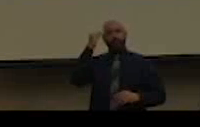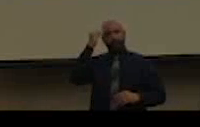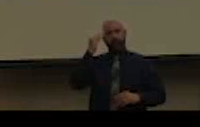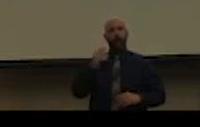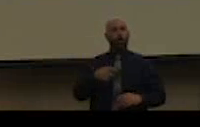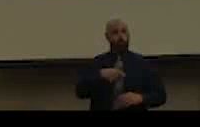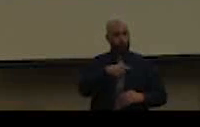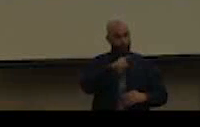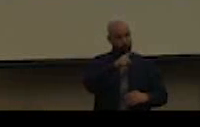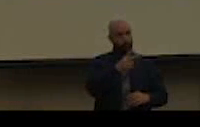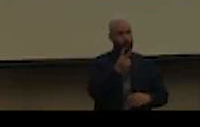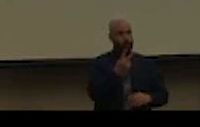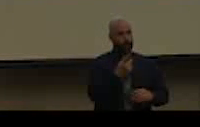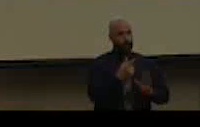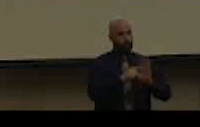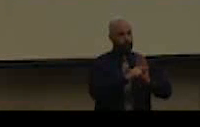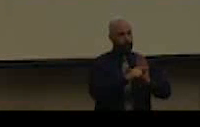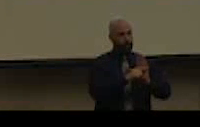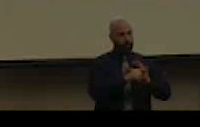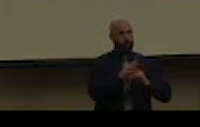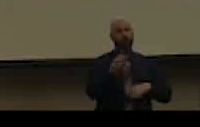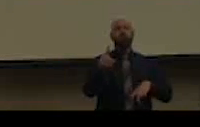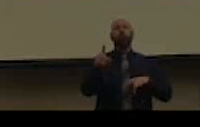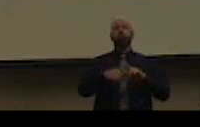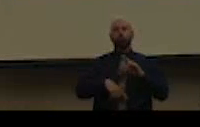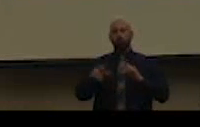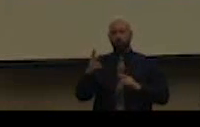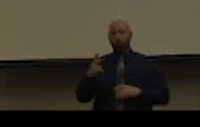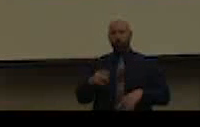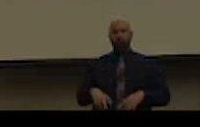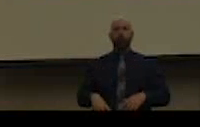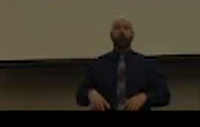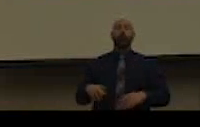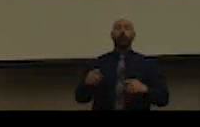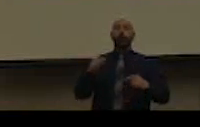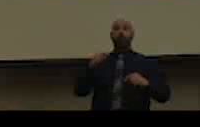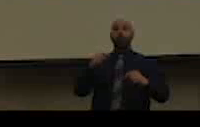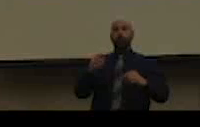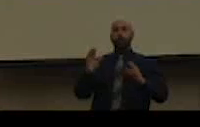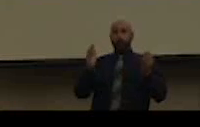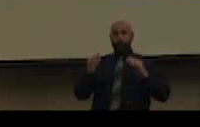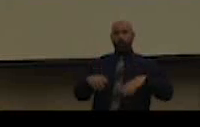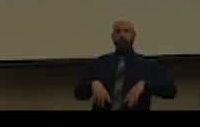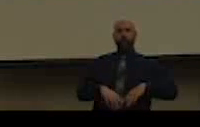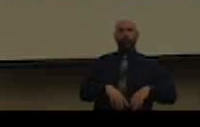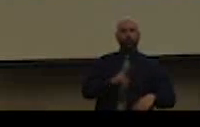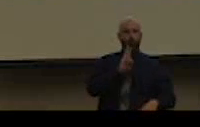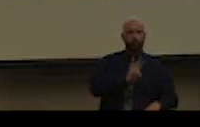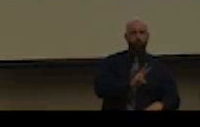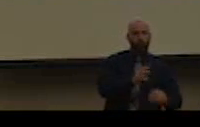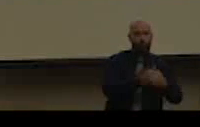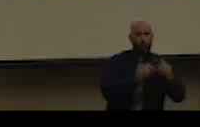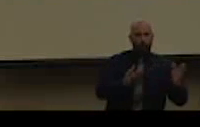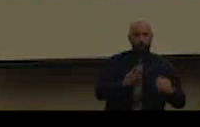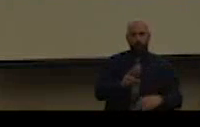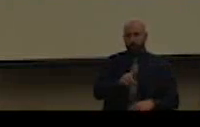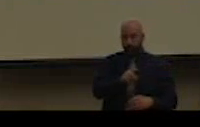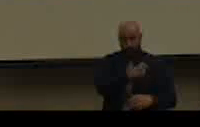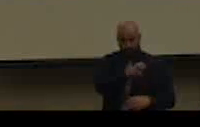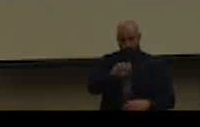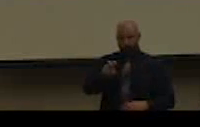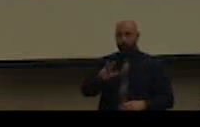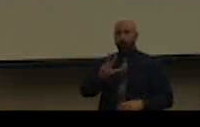to 3rd grade, you know, 2-year-old room to 3-year-old room. Just, I don't know, something to think about in how we frame